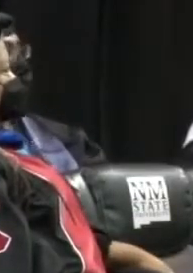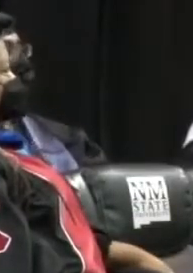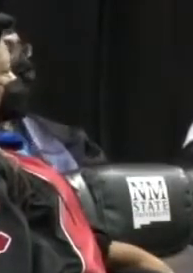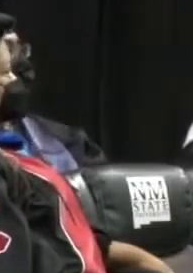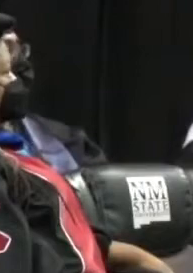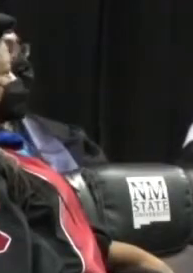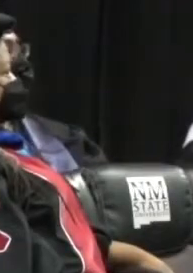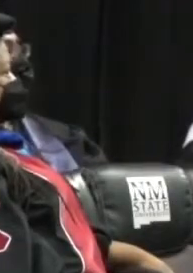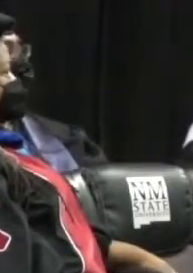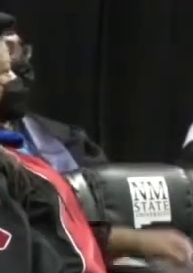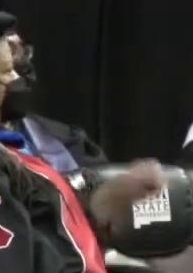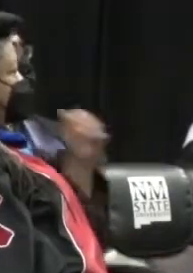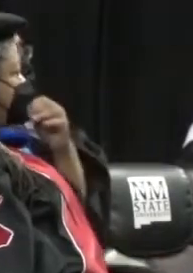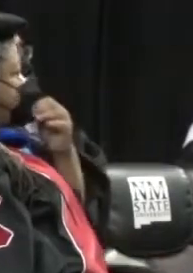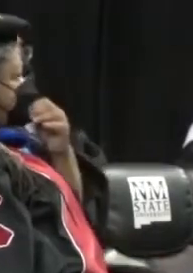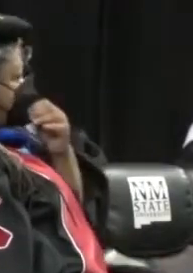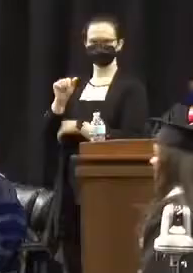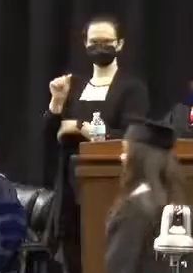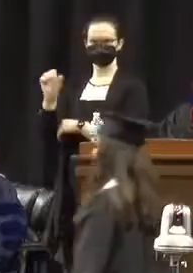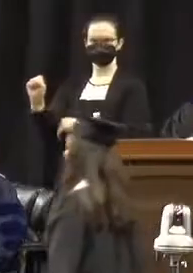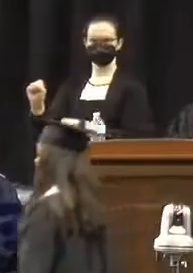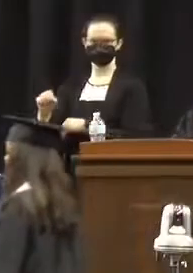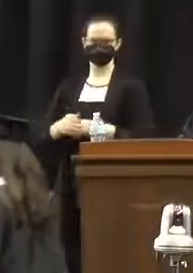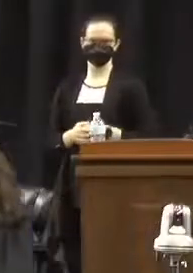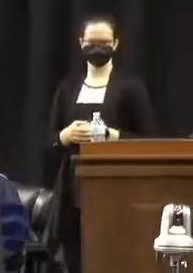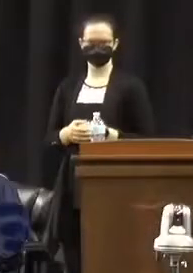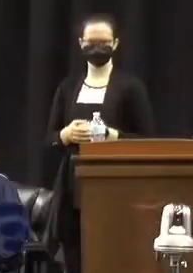Rebecca Denise Terrazas.